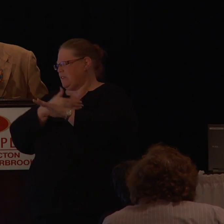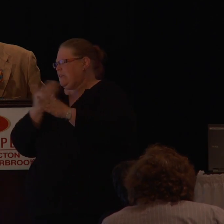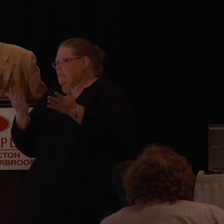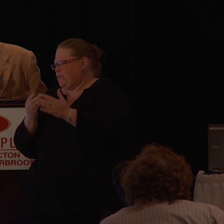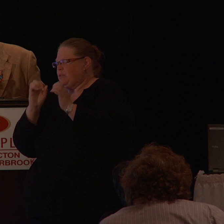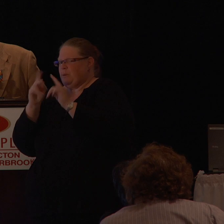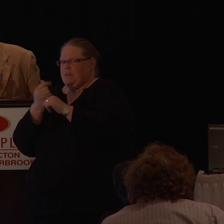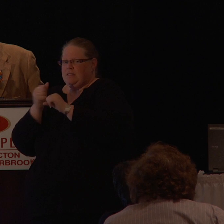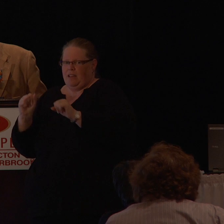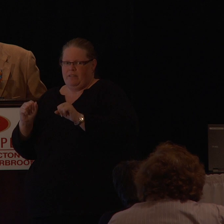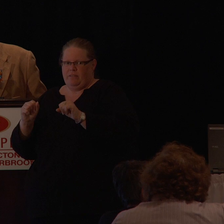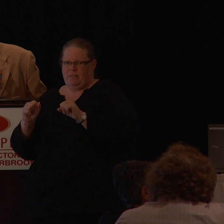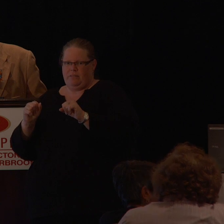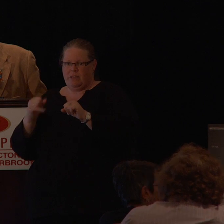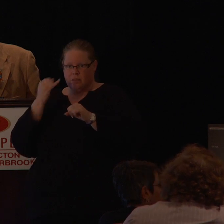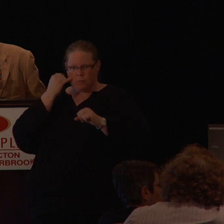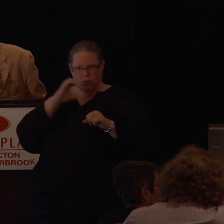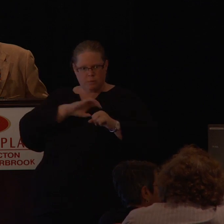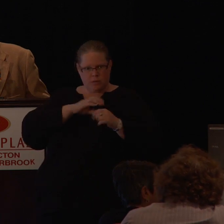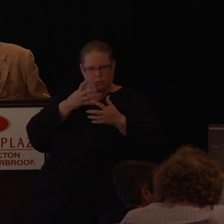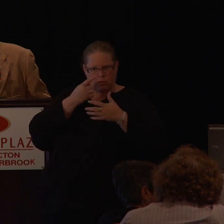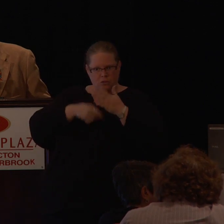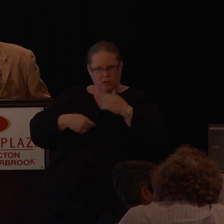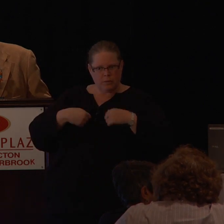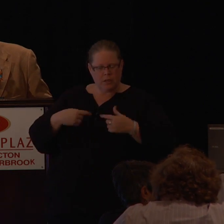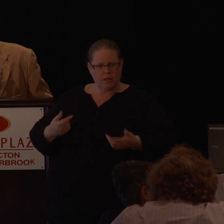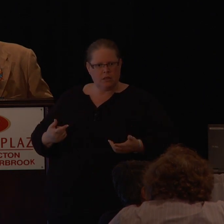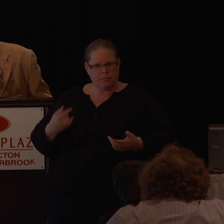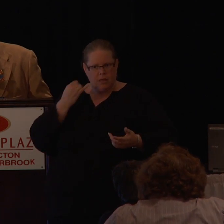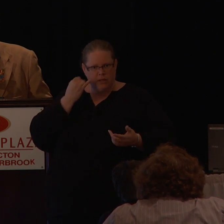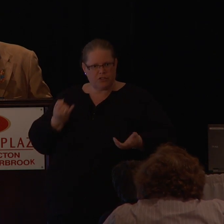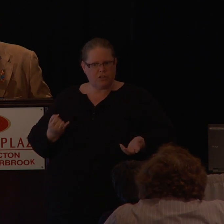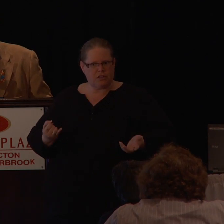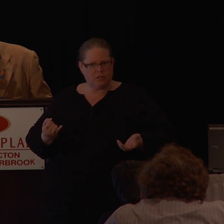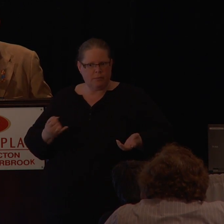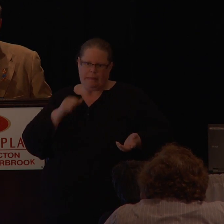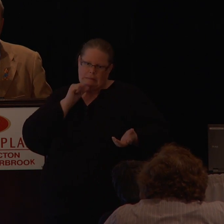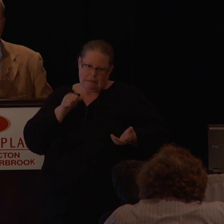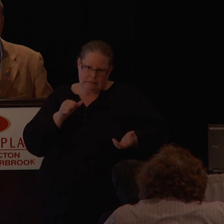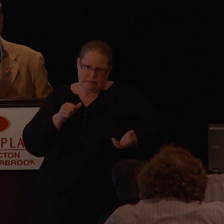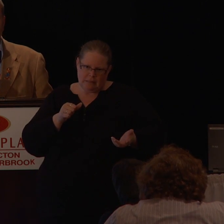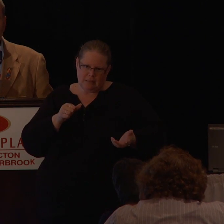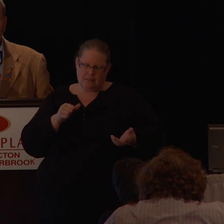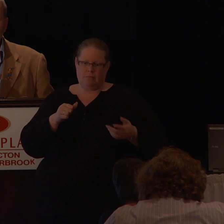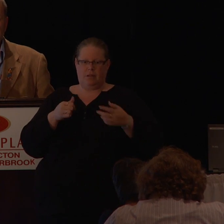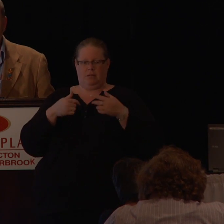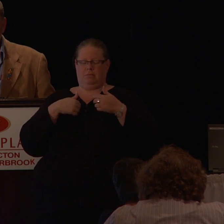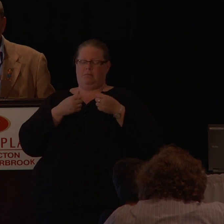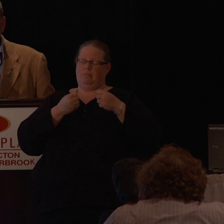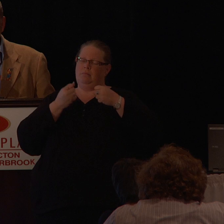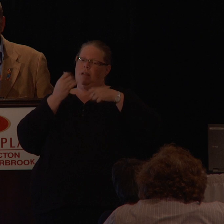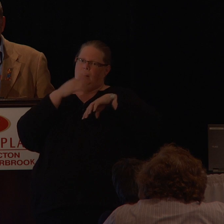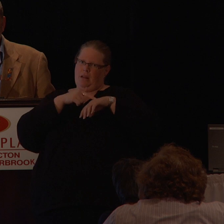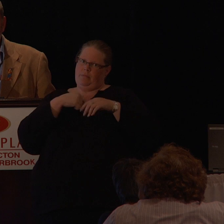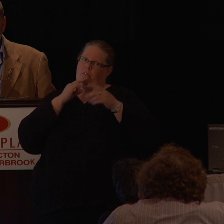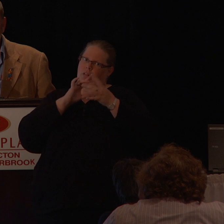and so forth, but I wasn't. And I've commented on this publicly for several years. And yet there's a man in